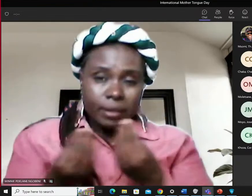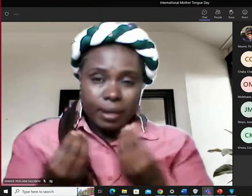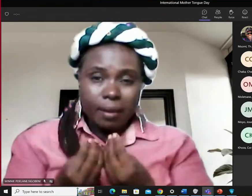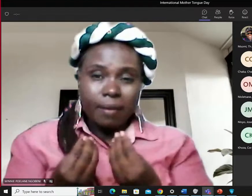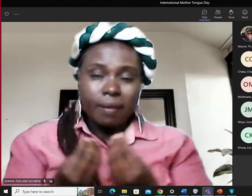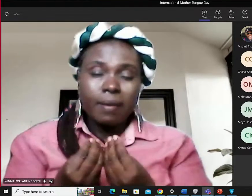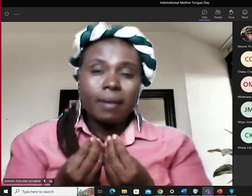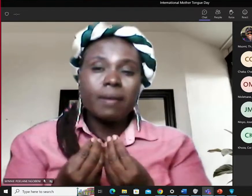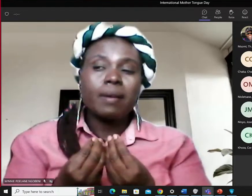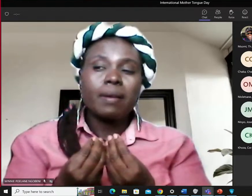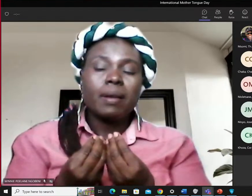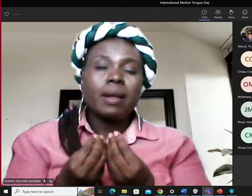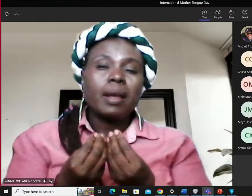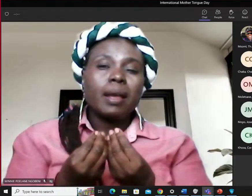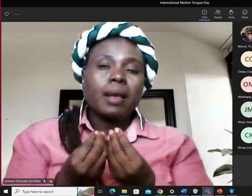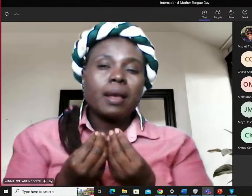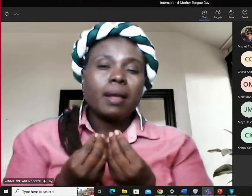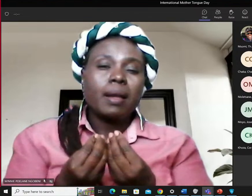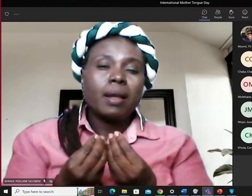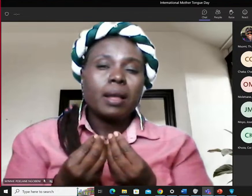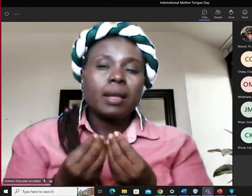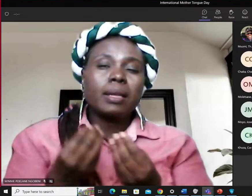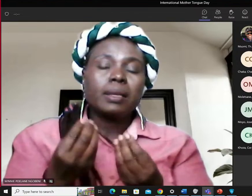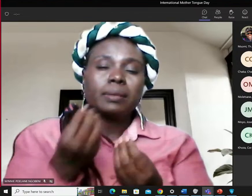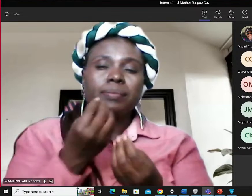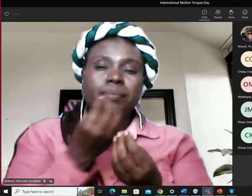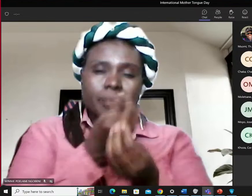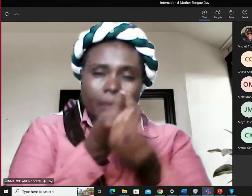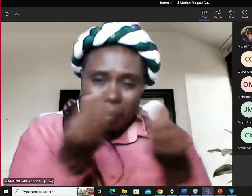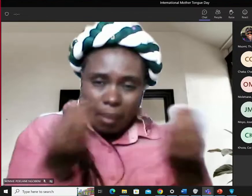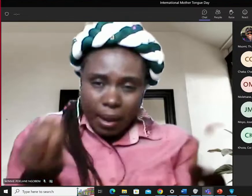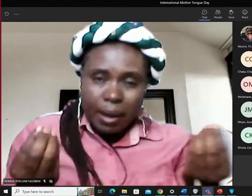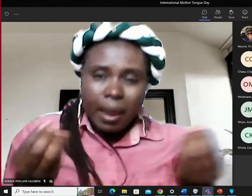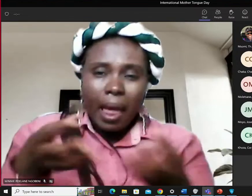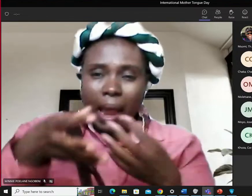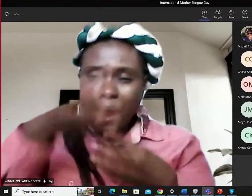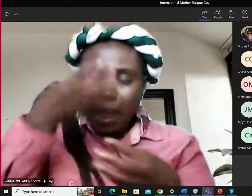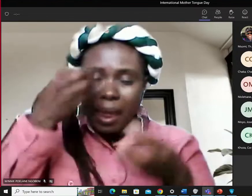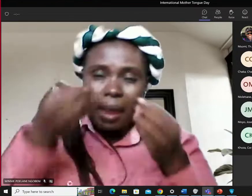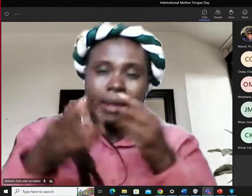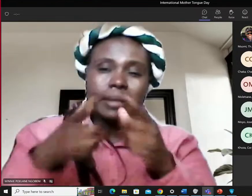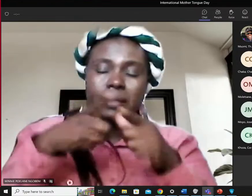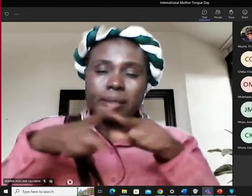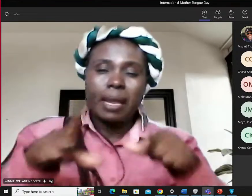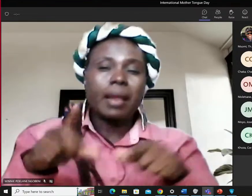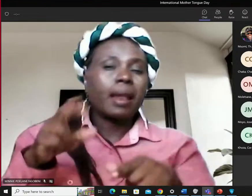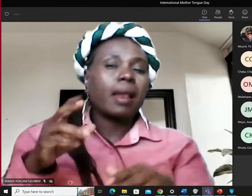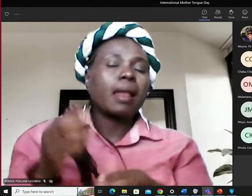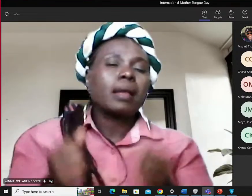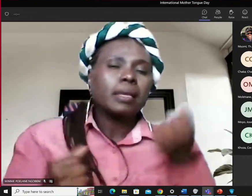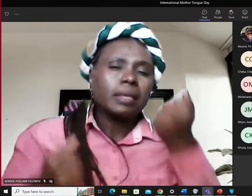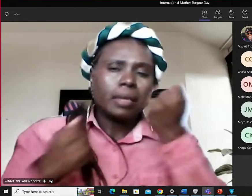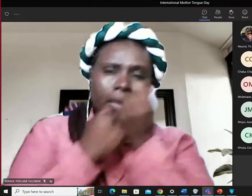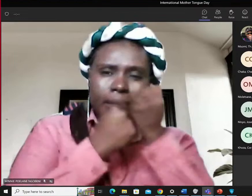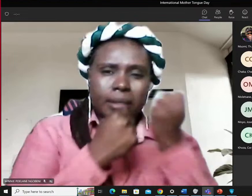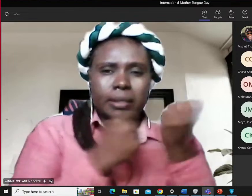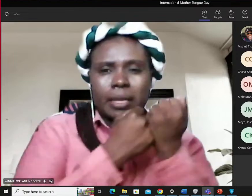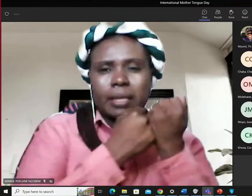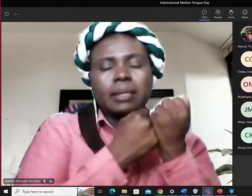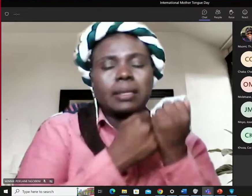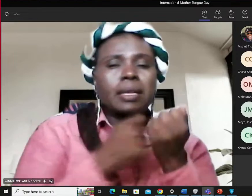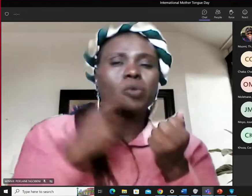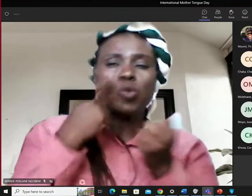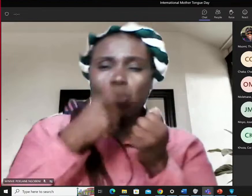hearing children learn signing. It supports and promotes lip reading.